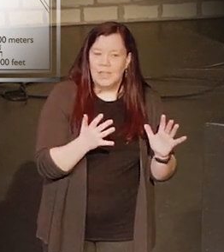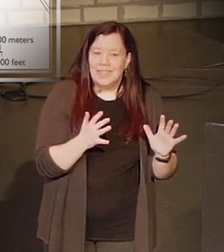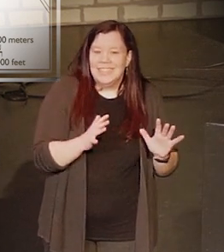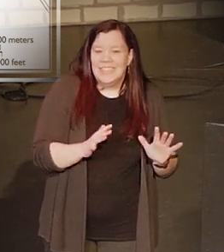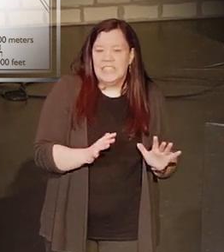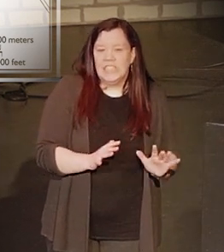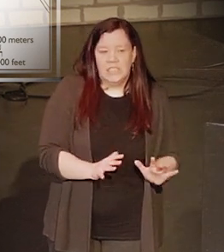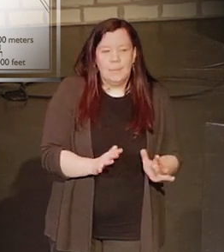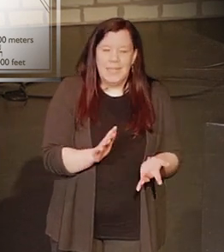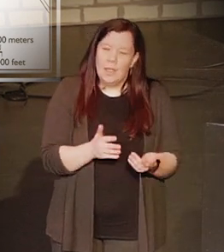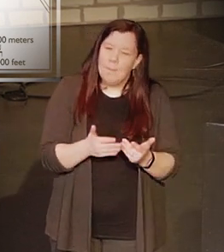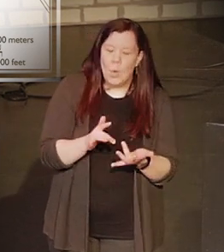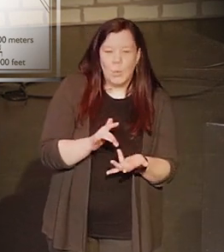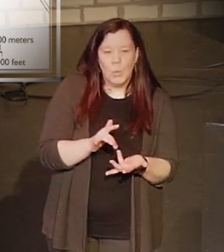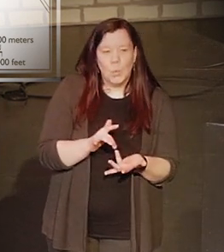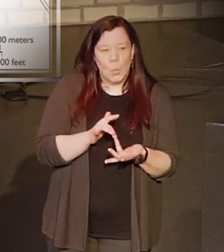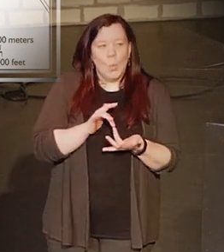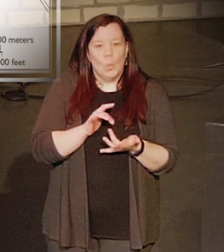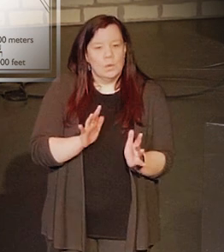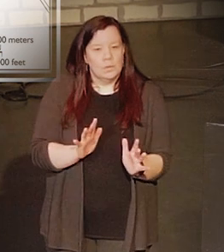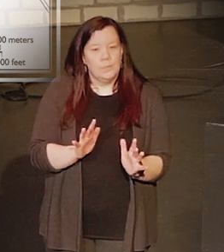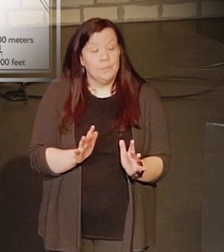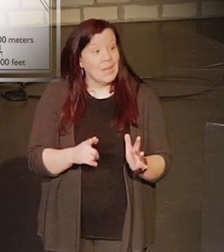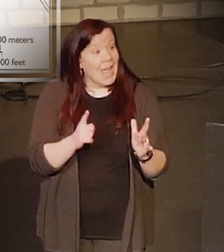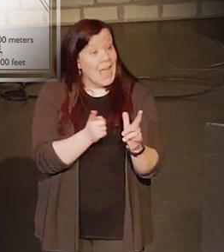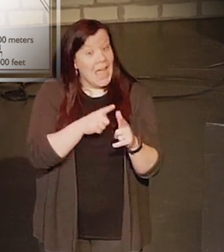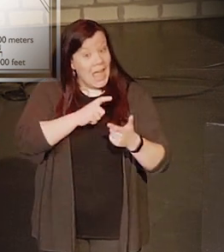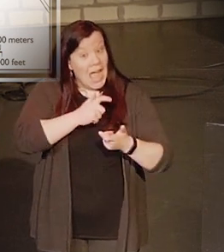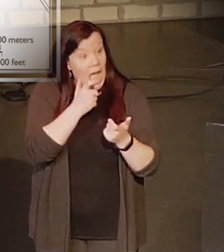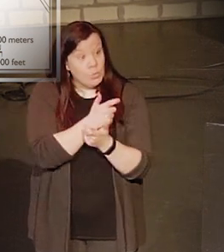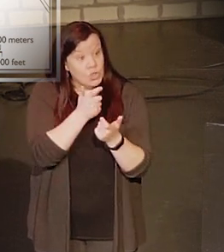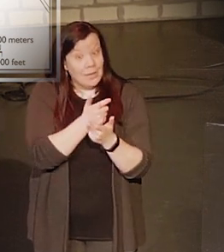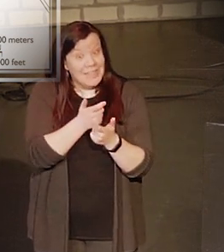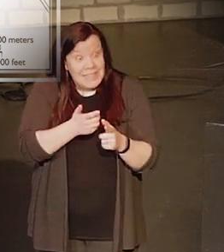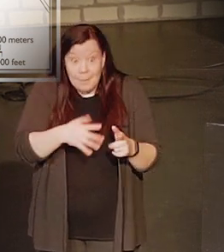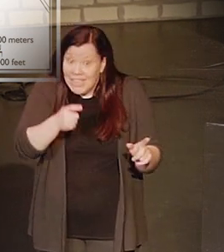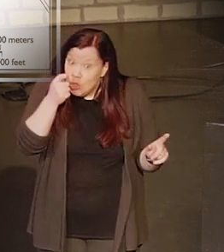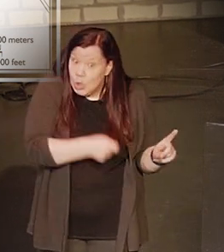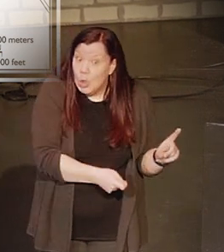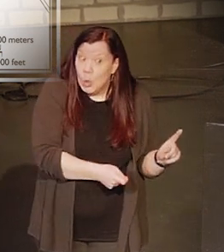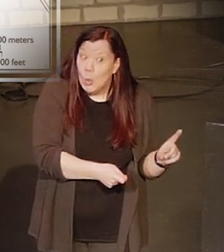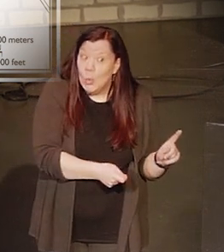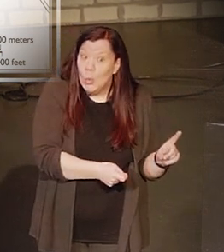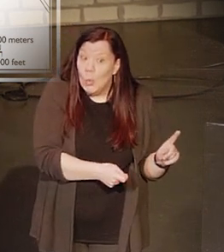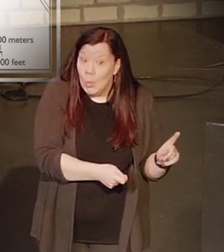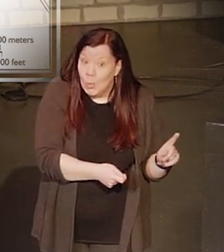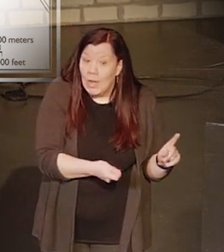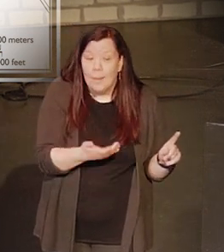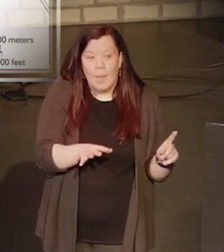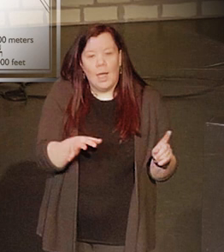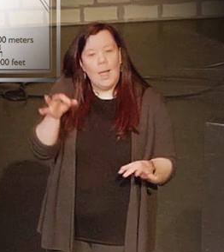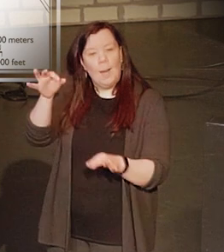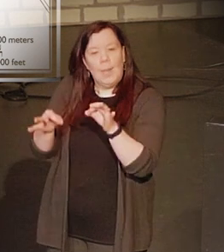to rein it in a little. In fact, Aristophanes is sued on one occasion by one of the